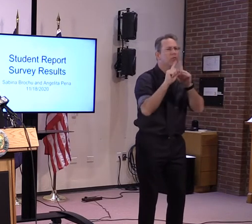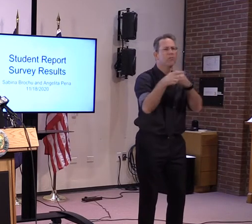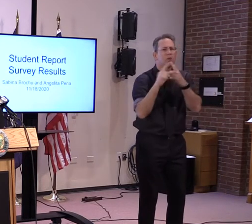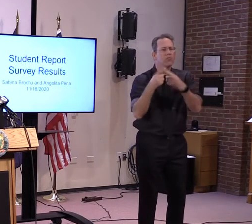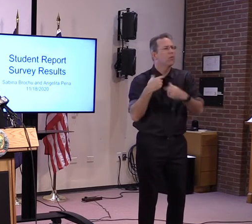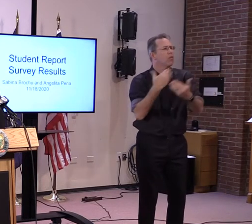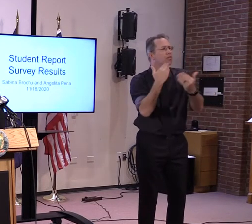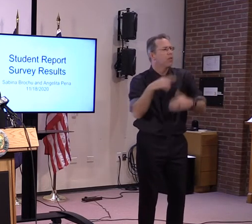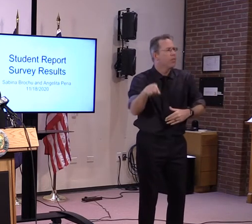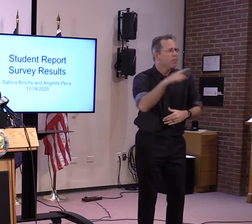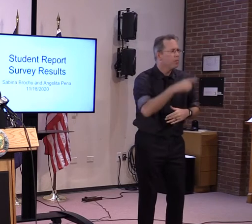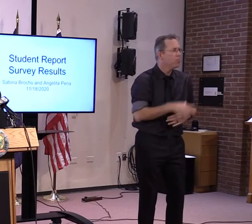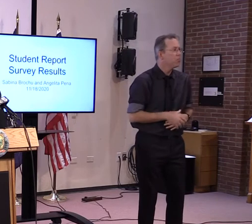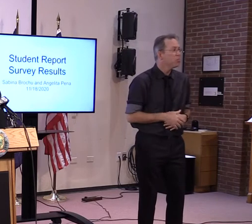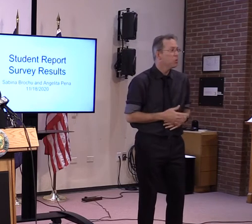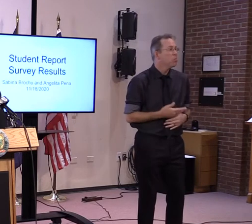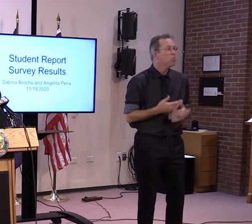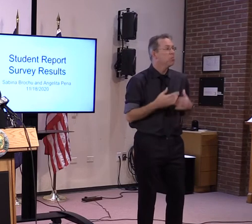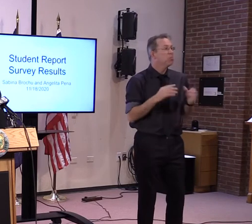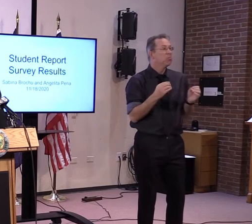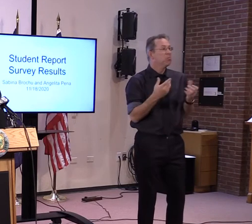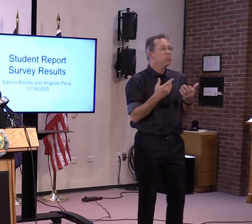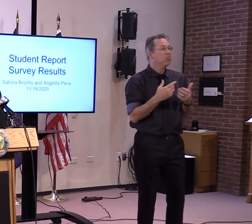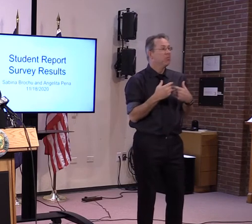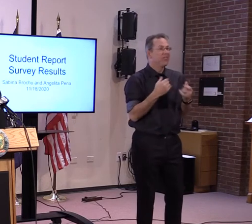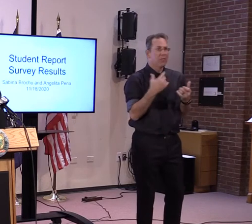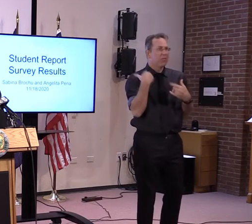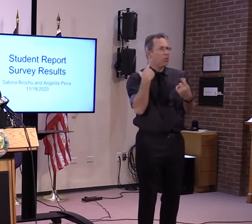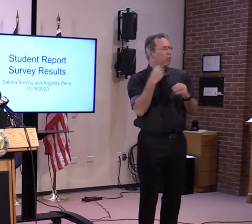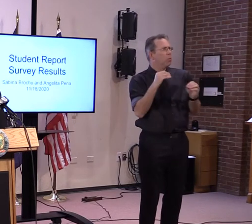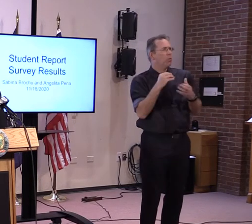today. I'm going to go ahead. Yeah,